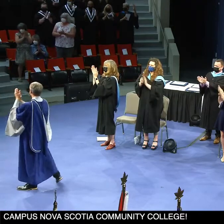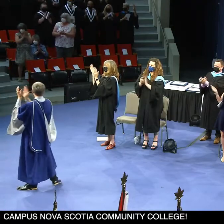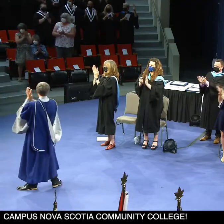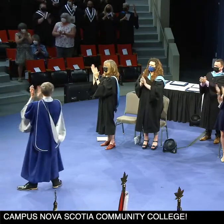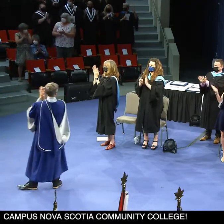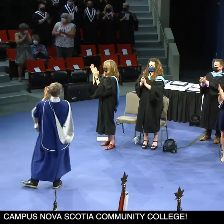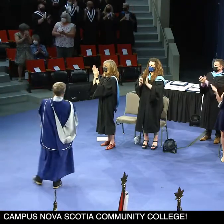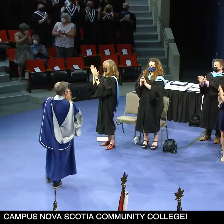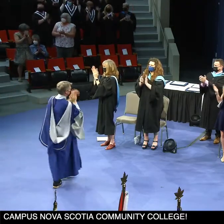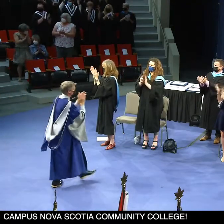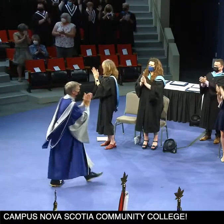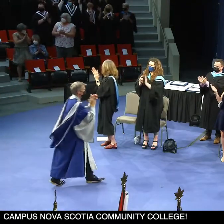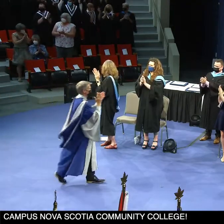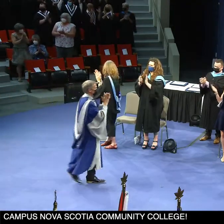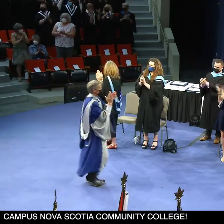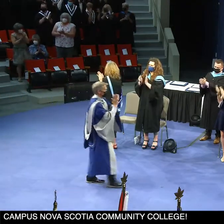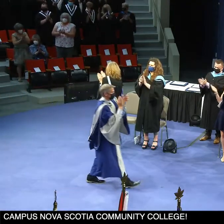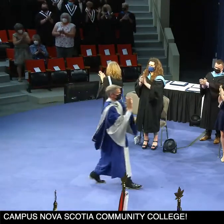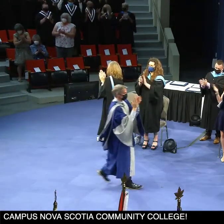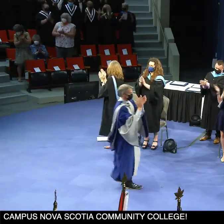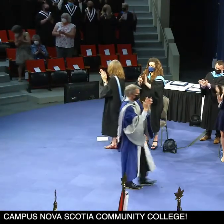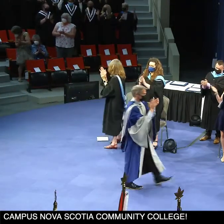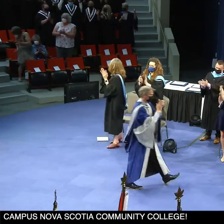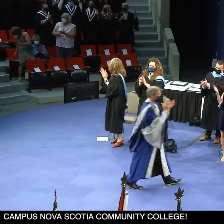Patrick McIsaac.